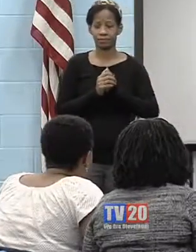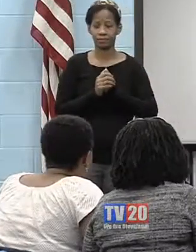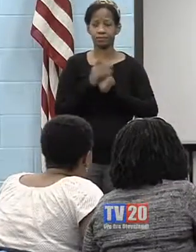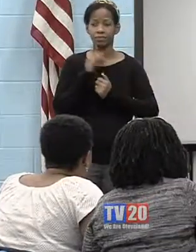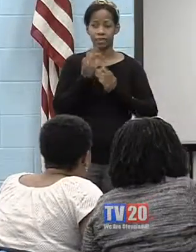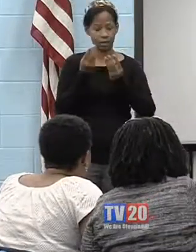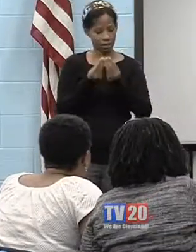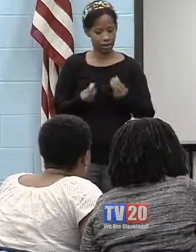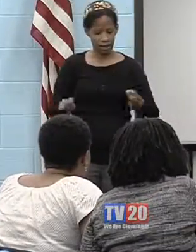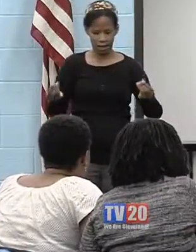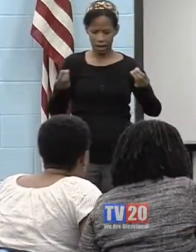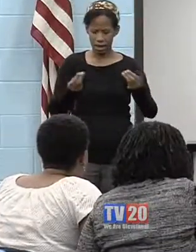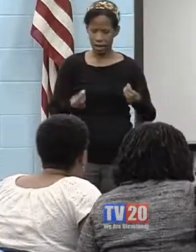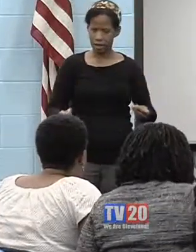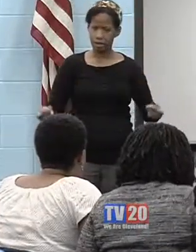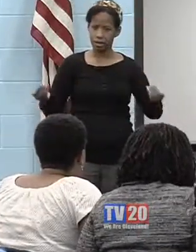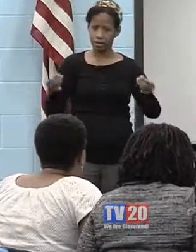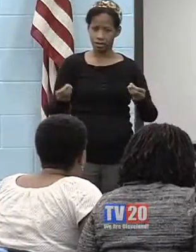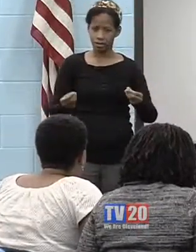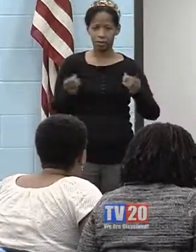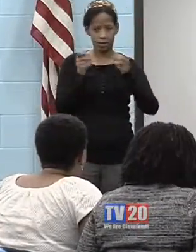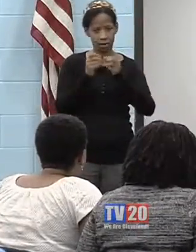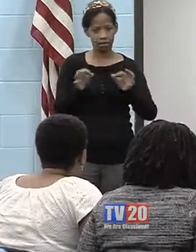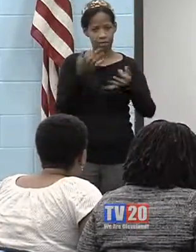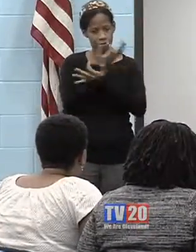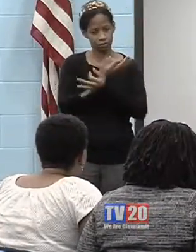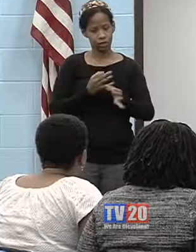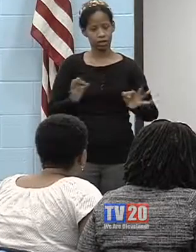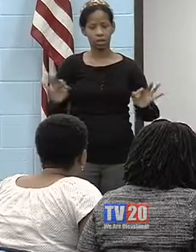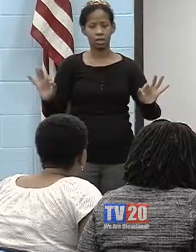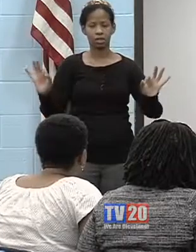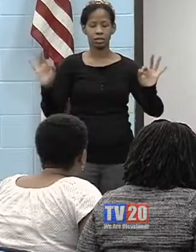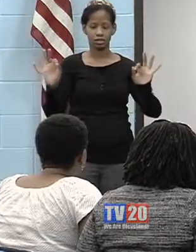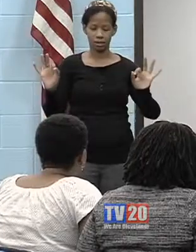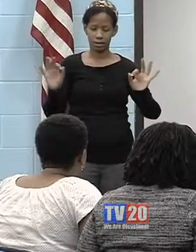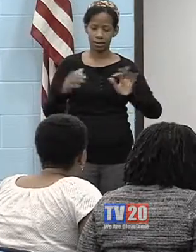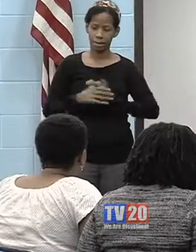in a land oh so free.